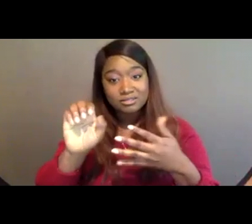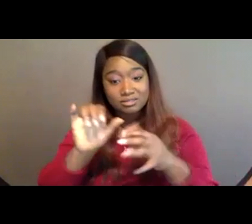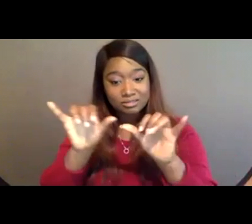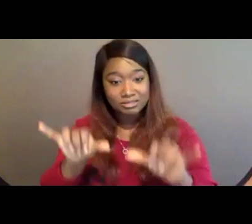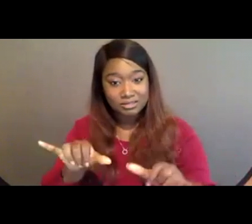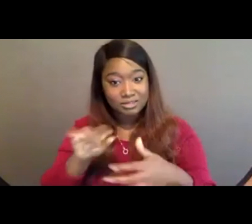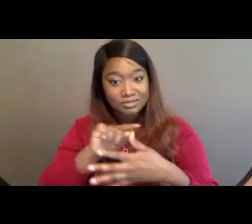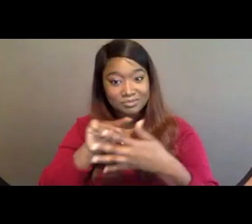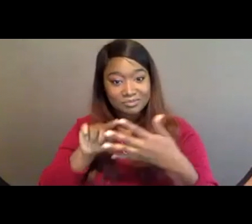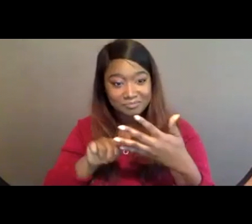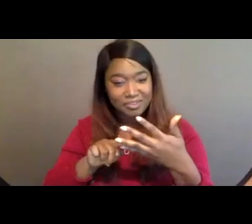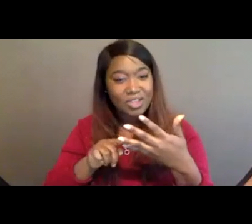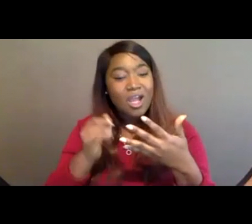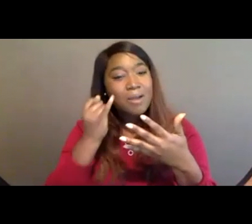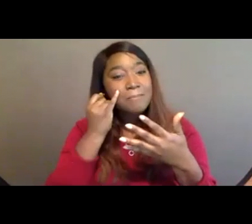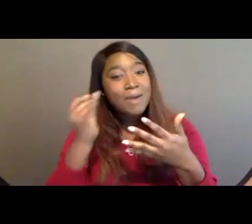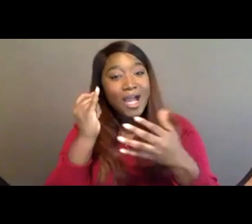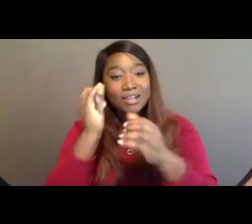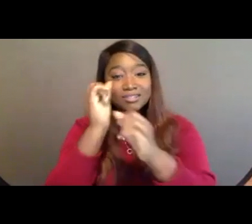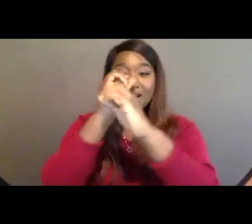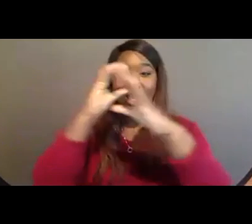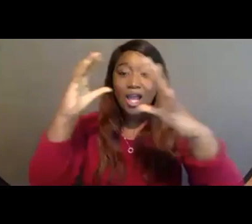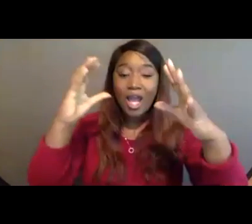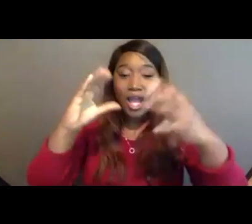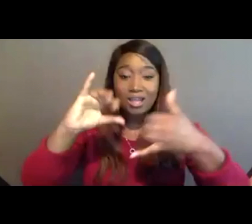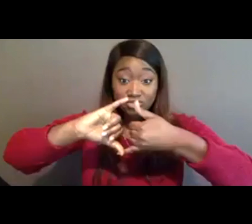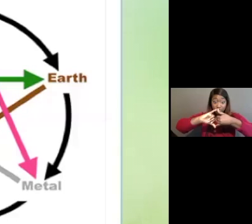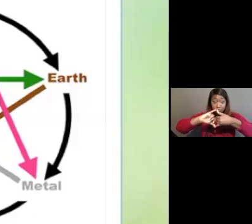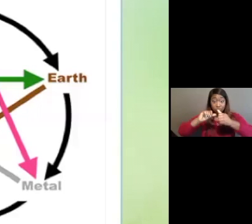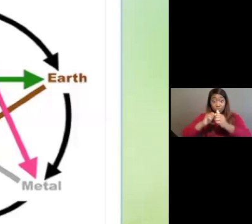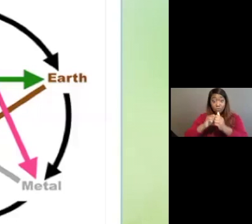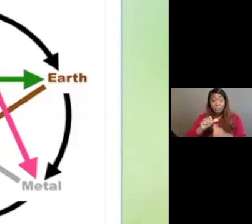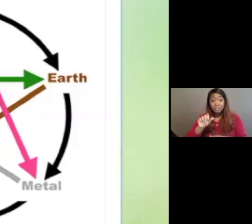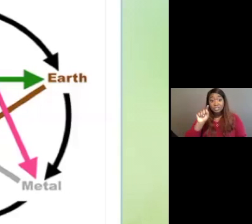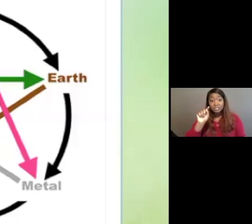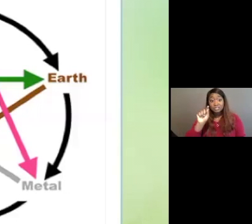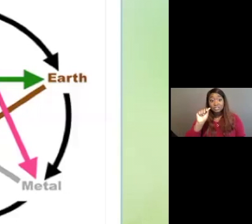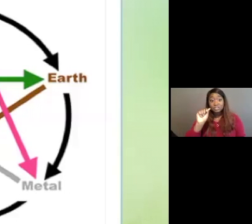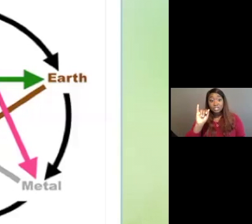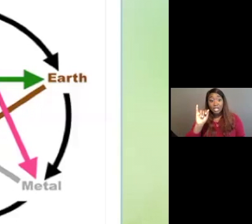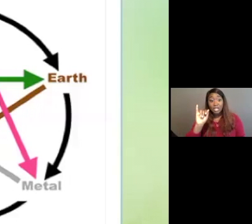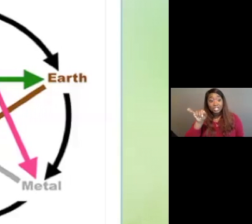for a moment a yin yang or the Tai Chi 2